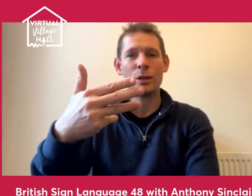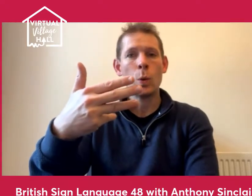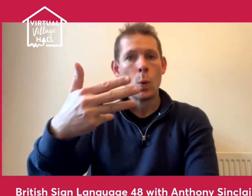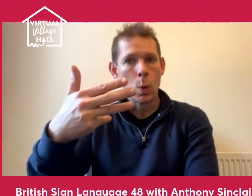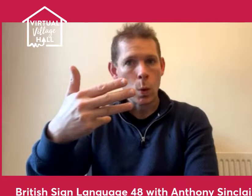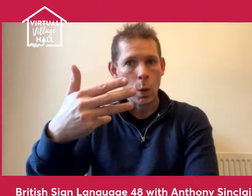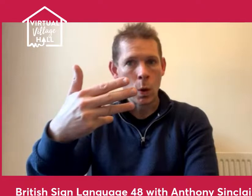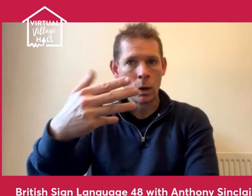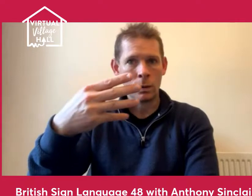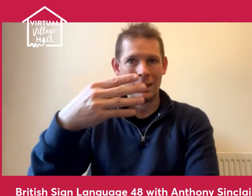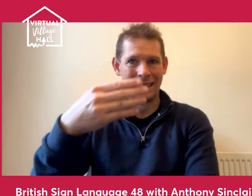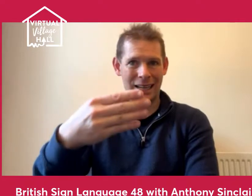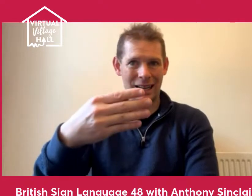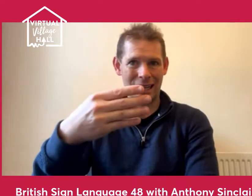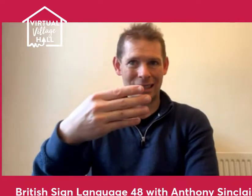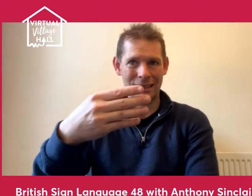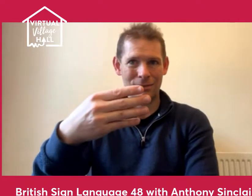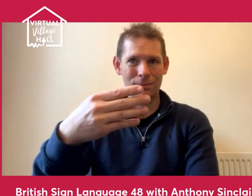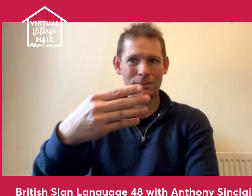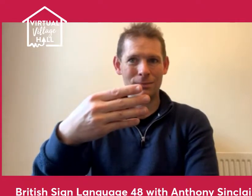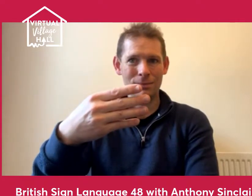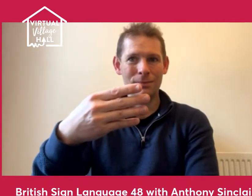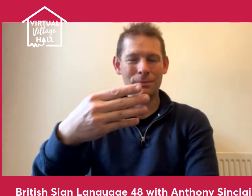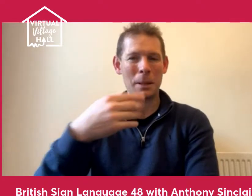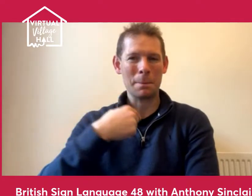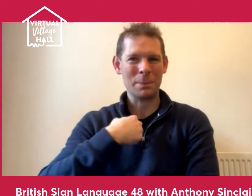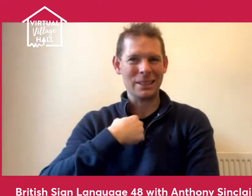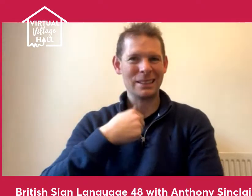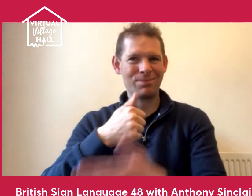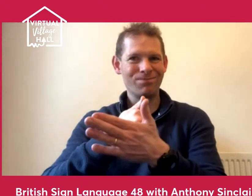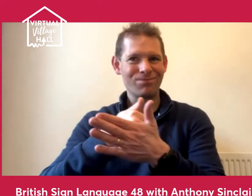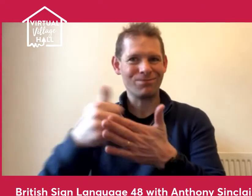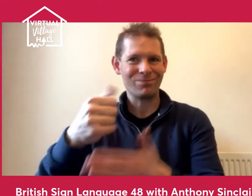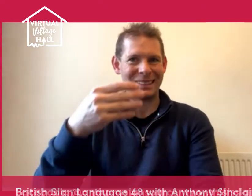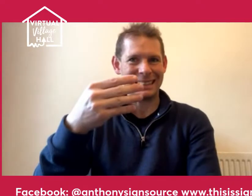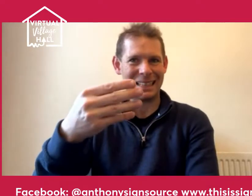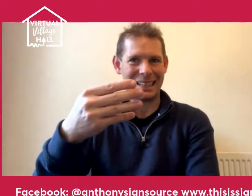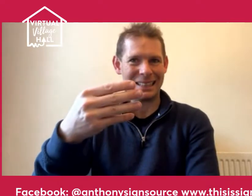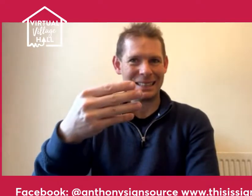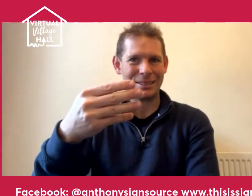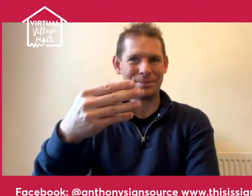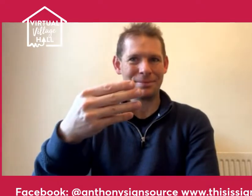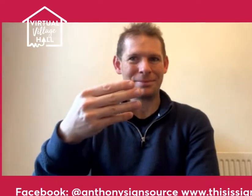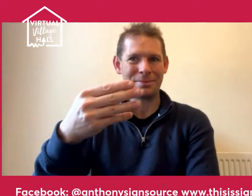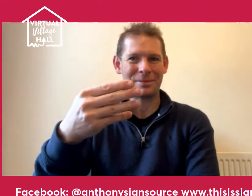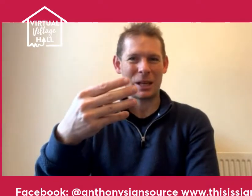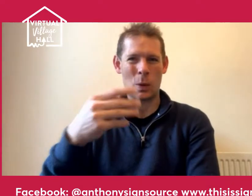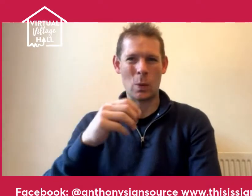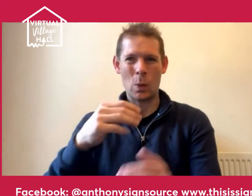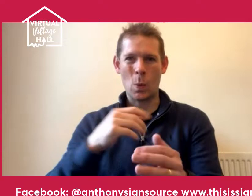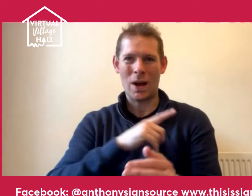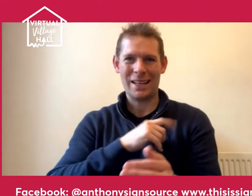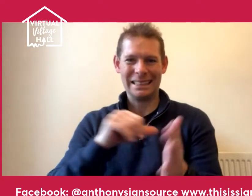9, or you can sign 9 like this. I usually use that sign for